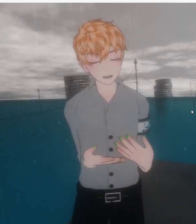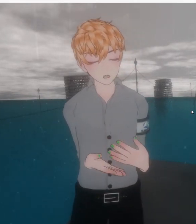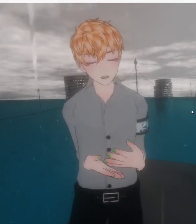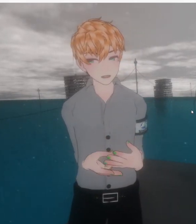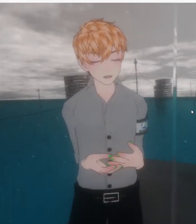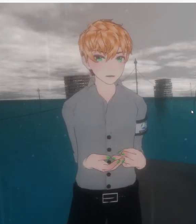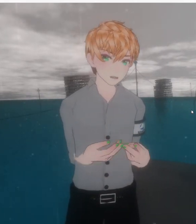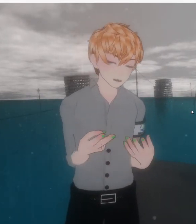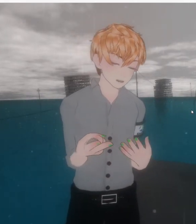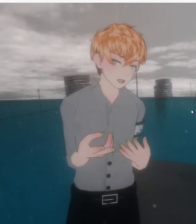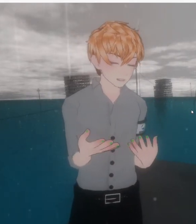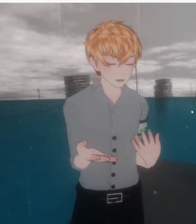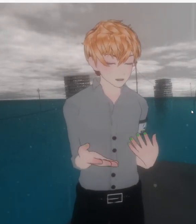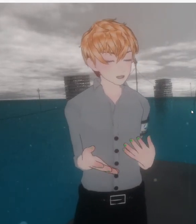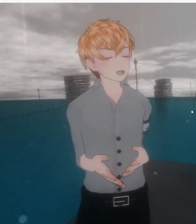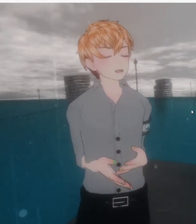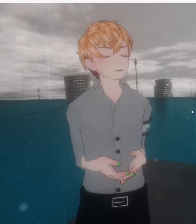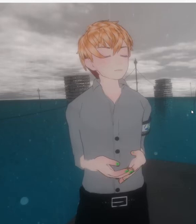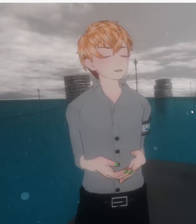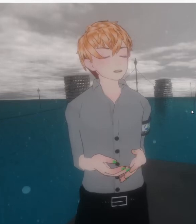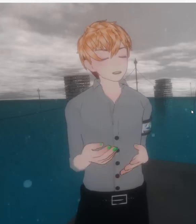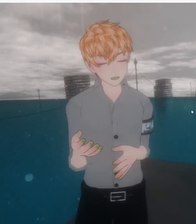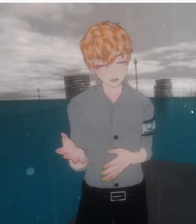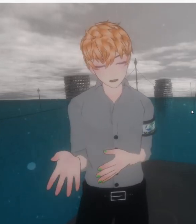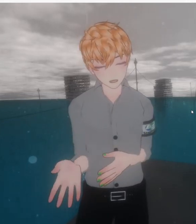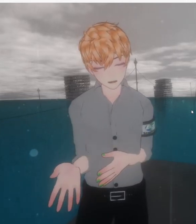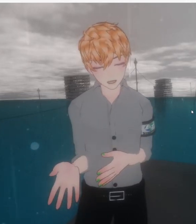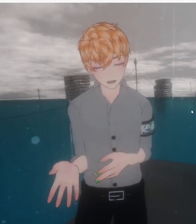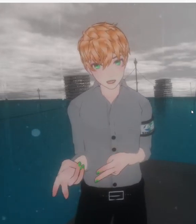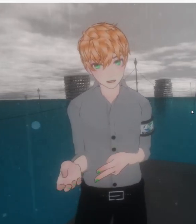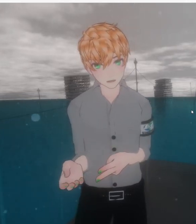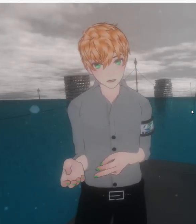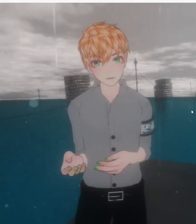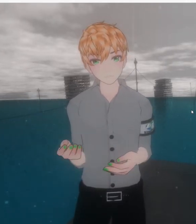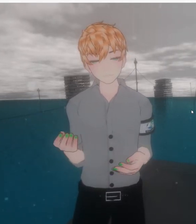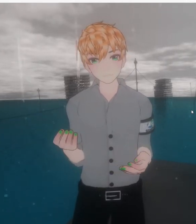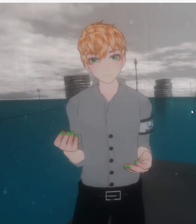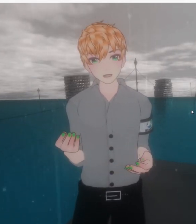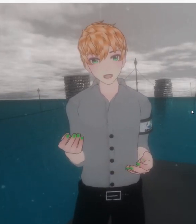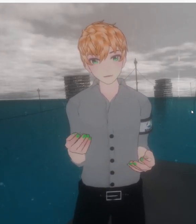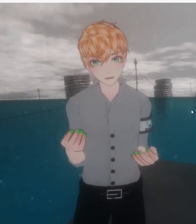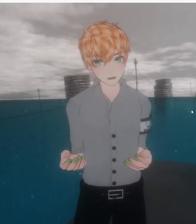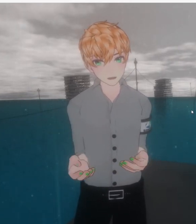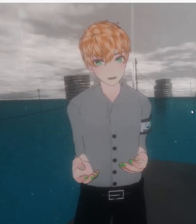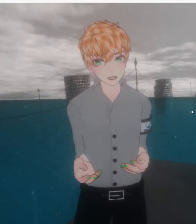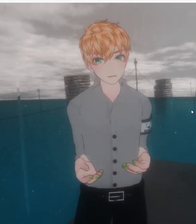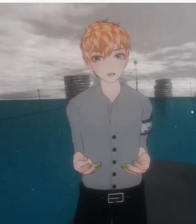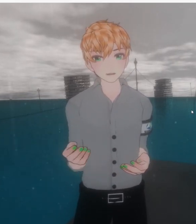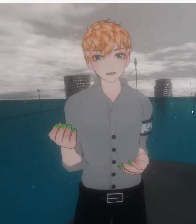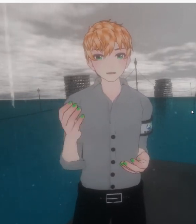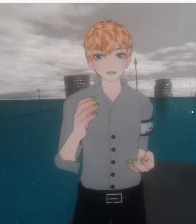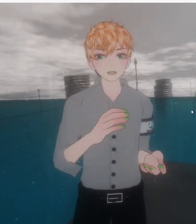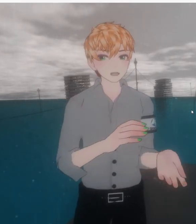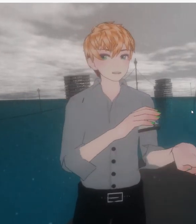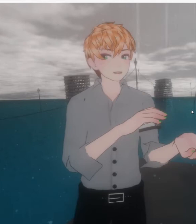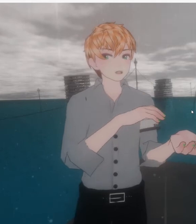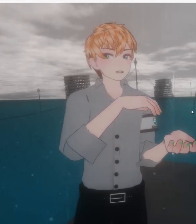of expression, yeah. And they are trying to help me. They are trying to help me learn something, but that's something where